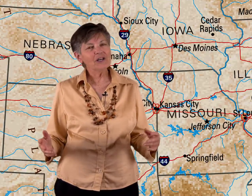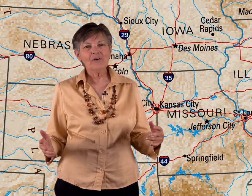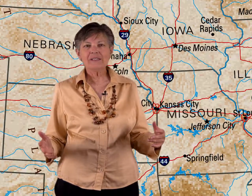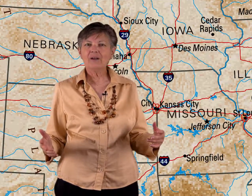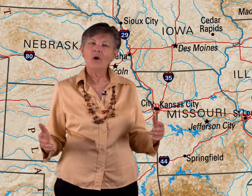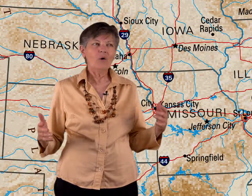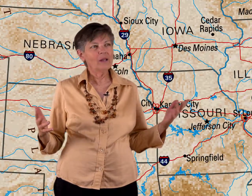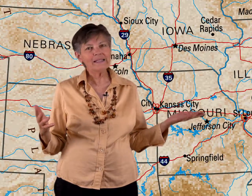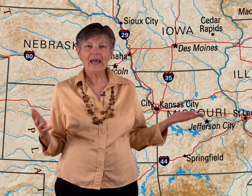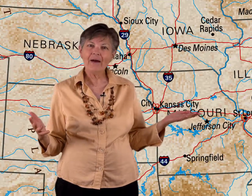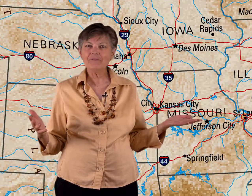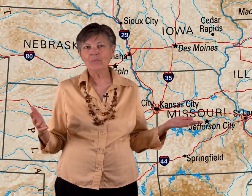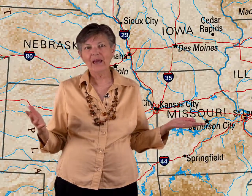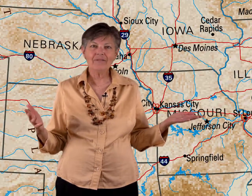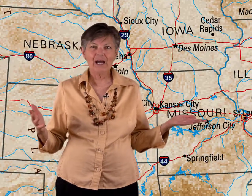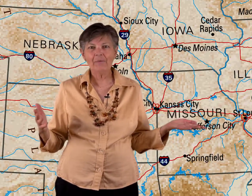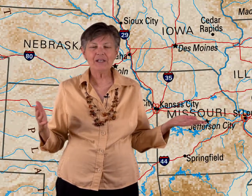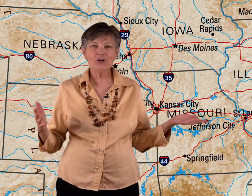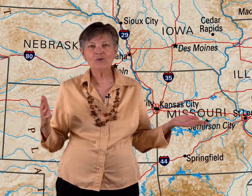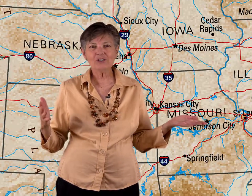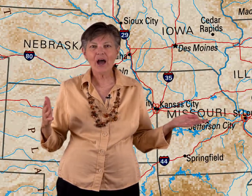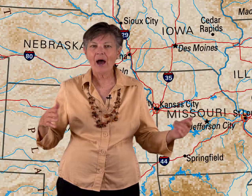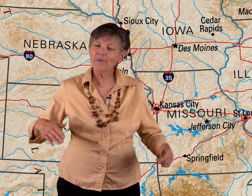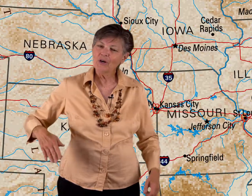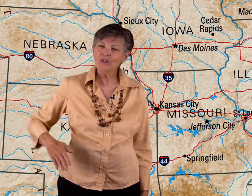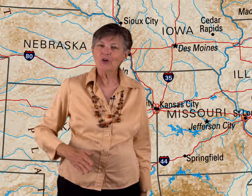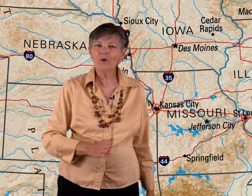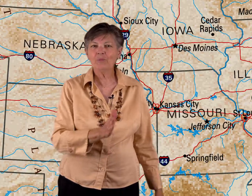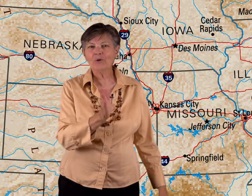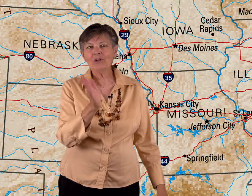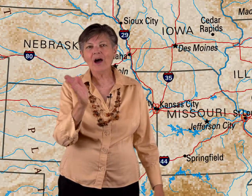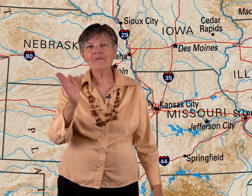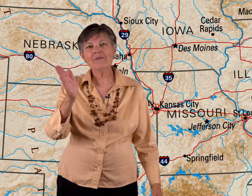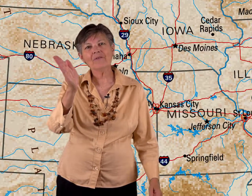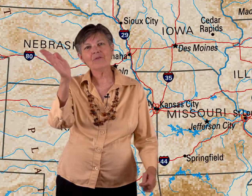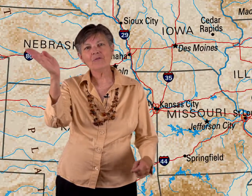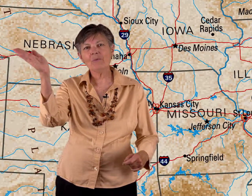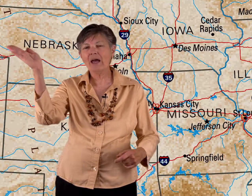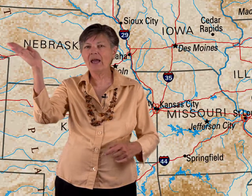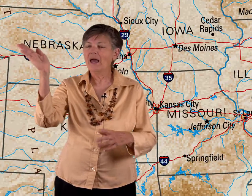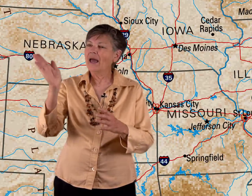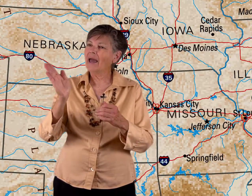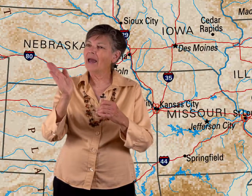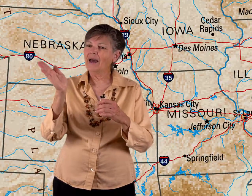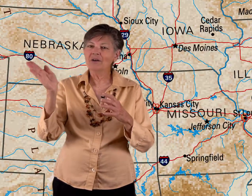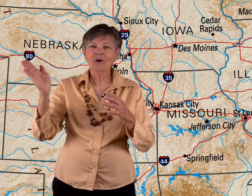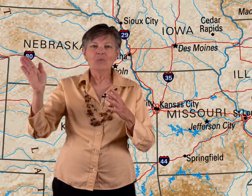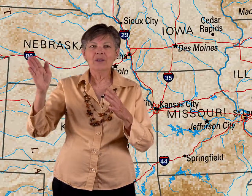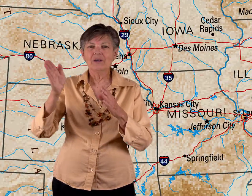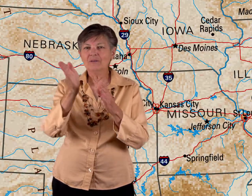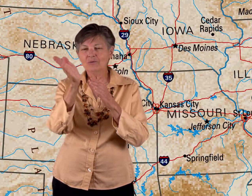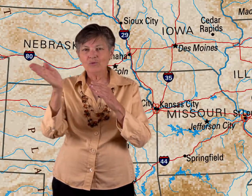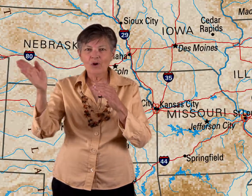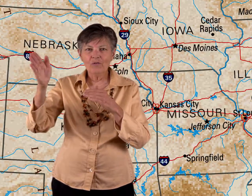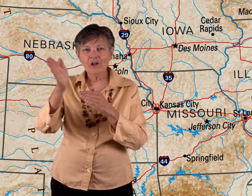and said, well, we have time, let's go stop. So we pulled off the freeway and we drove